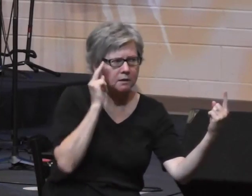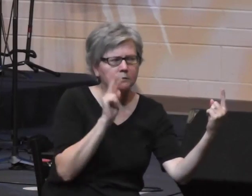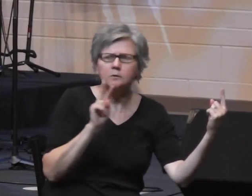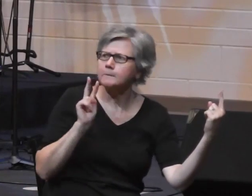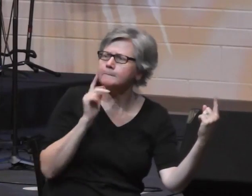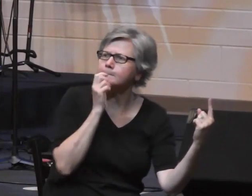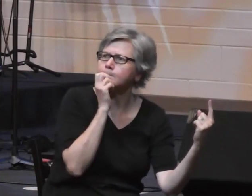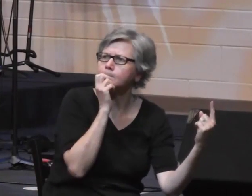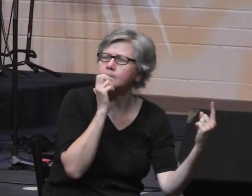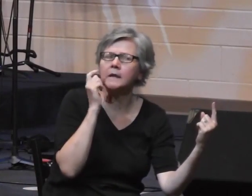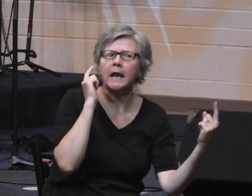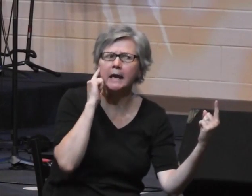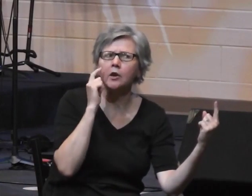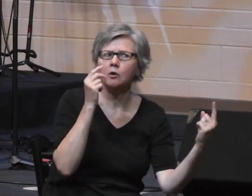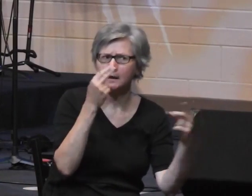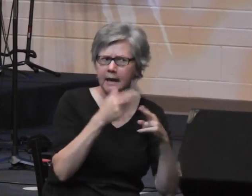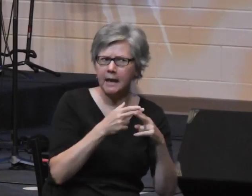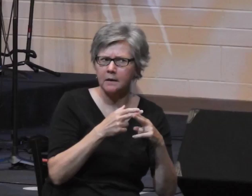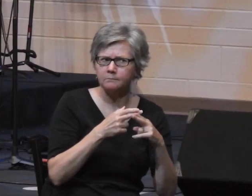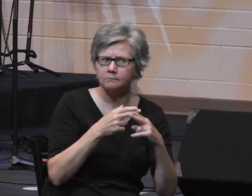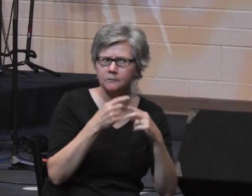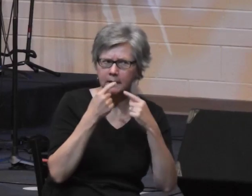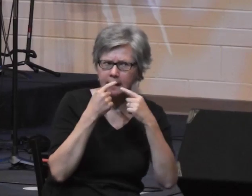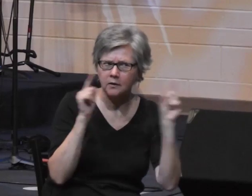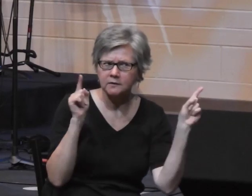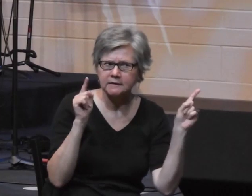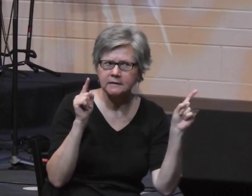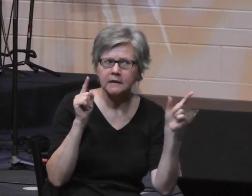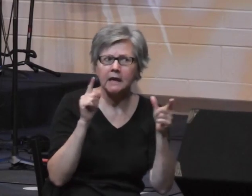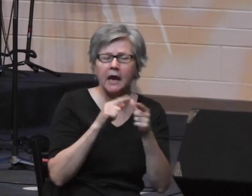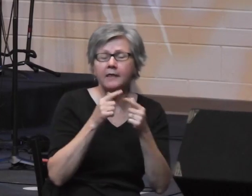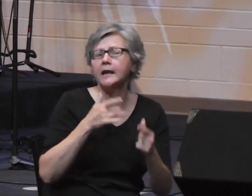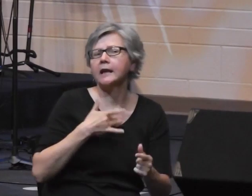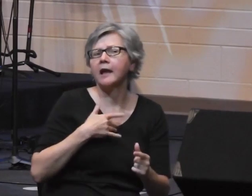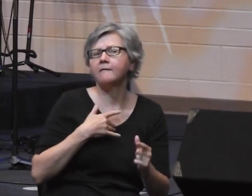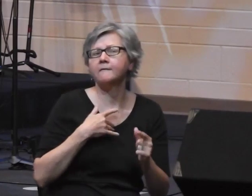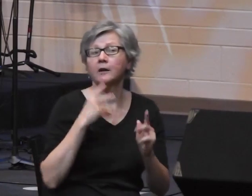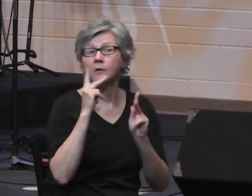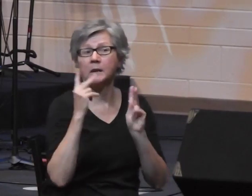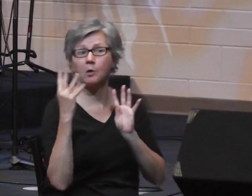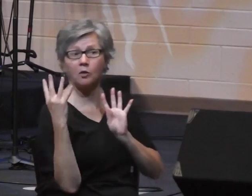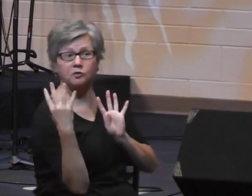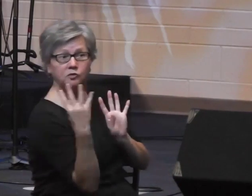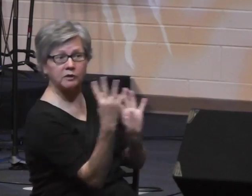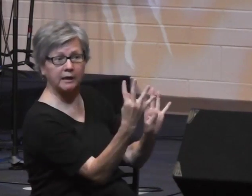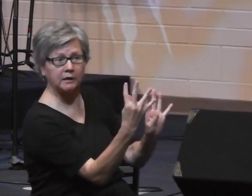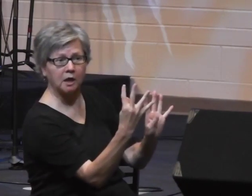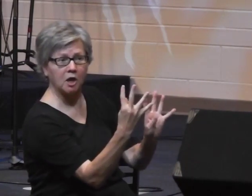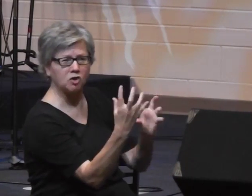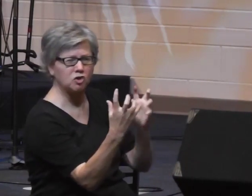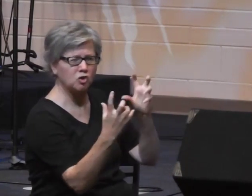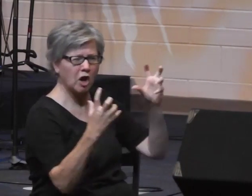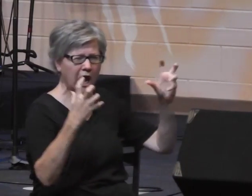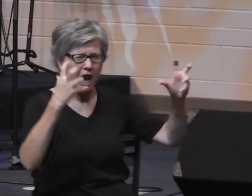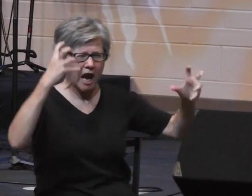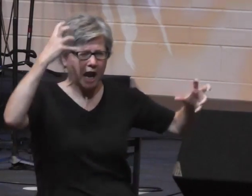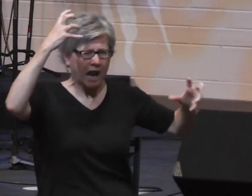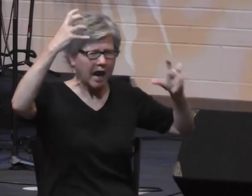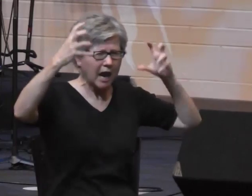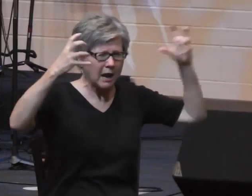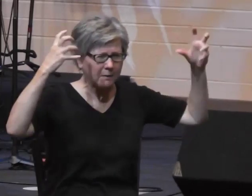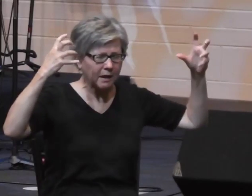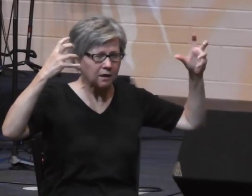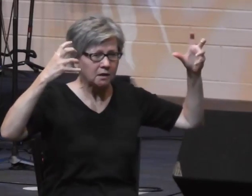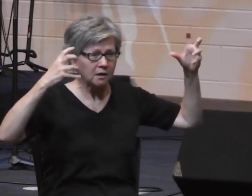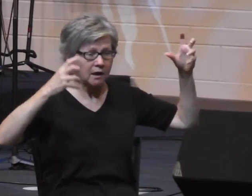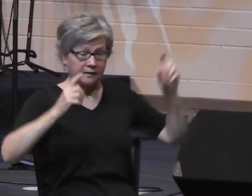over the loudspeaker, and then I feel the crowd just go absolutely wild, screaming and cheering for this